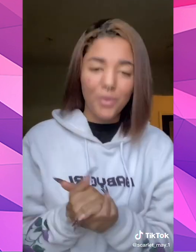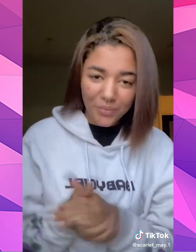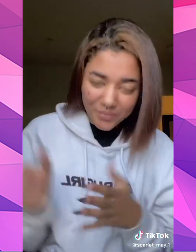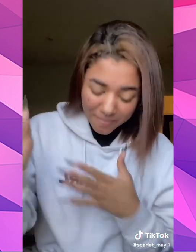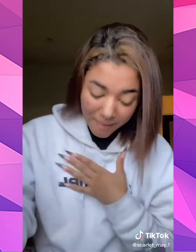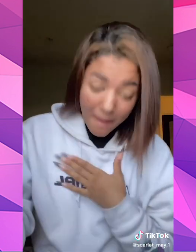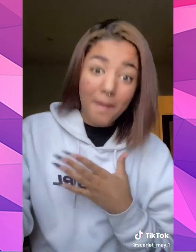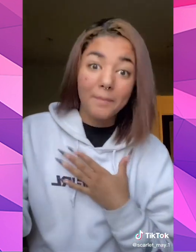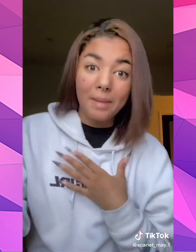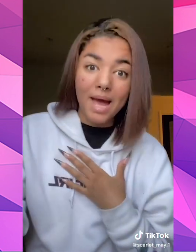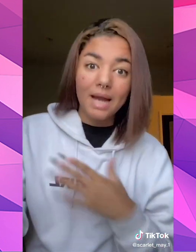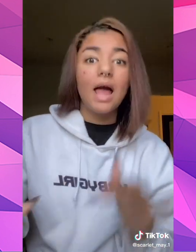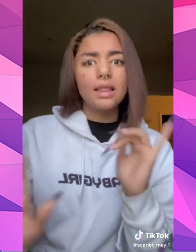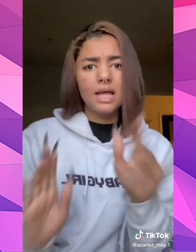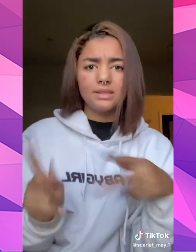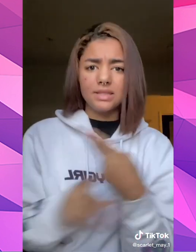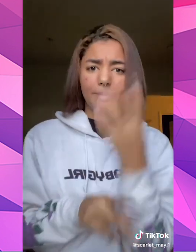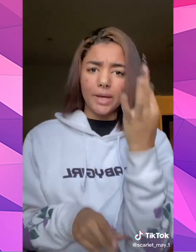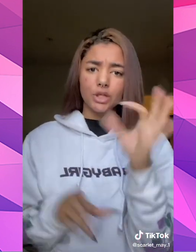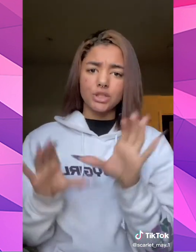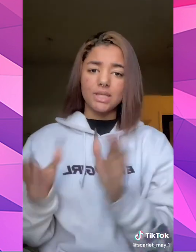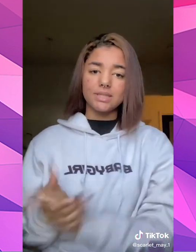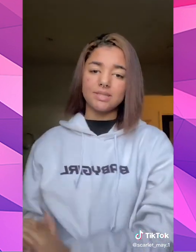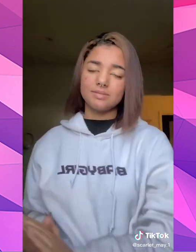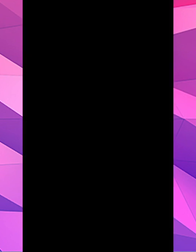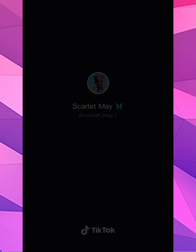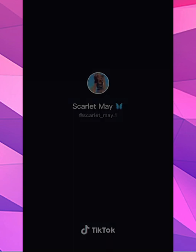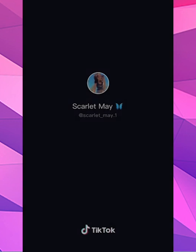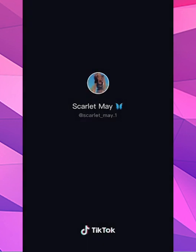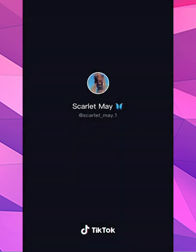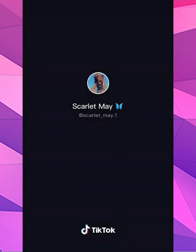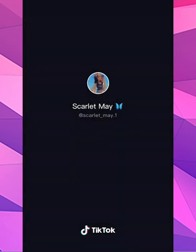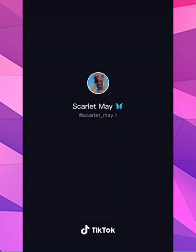like, oh My bad That's the type of hair she does